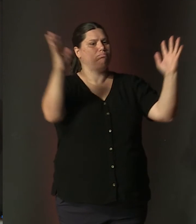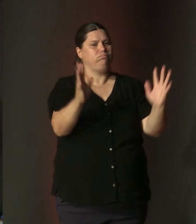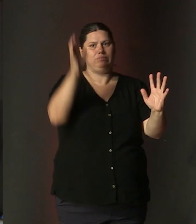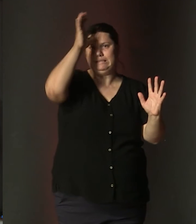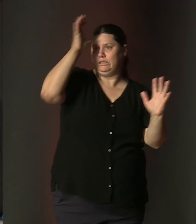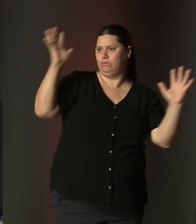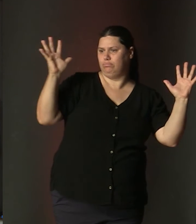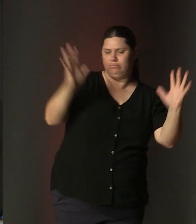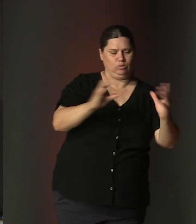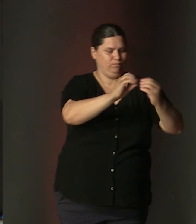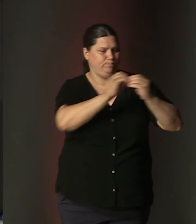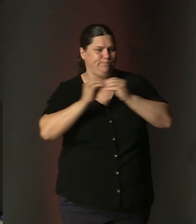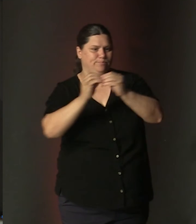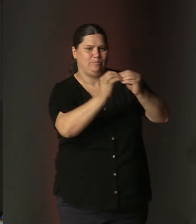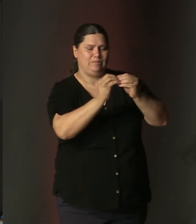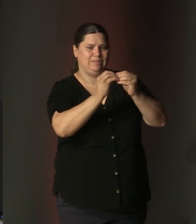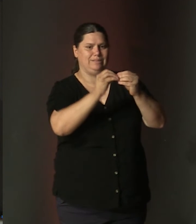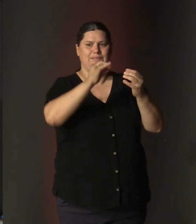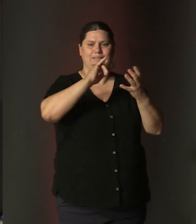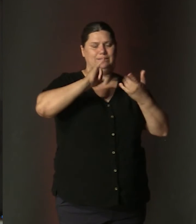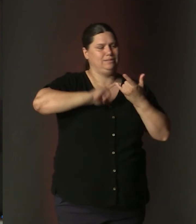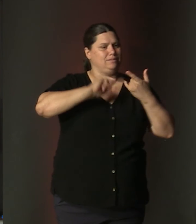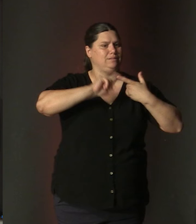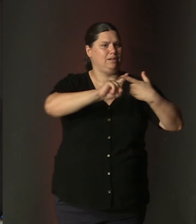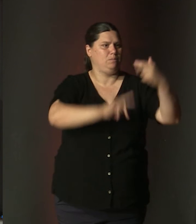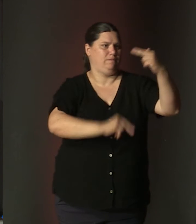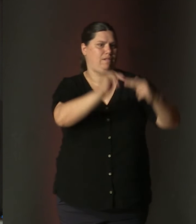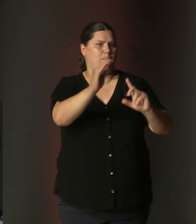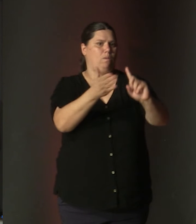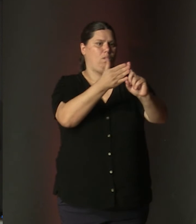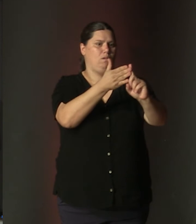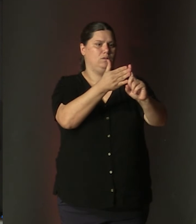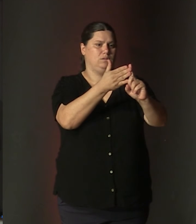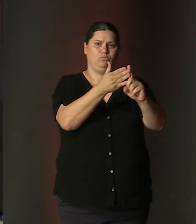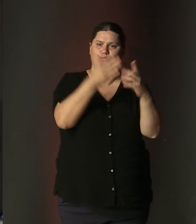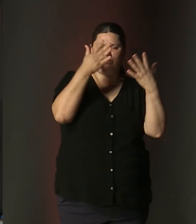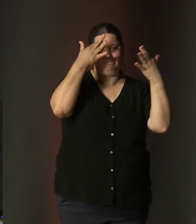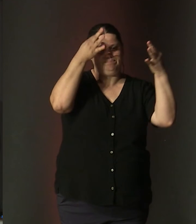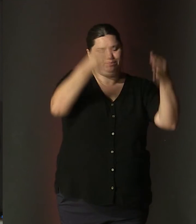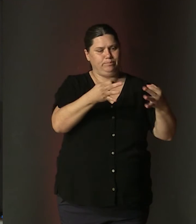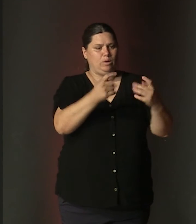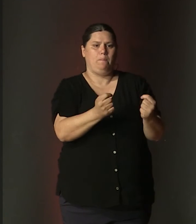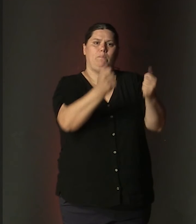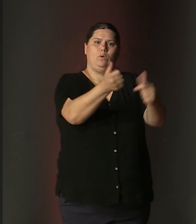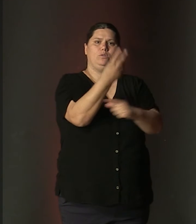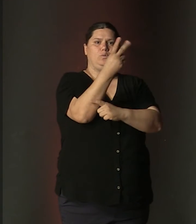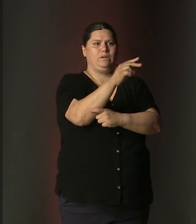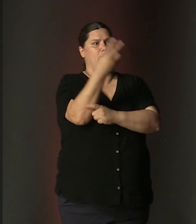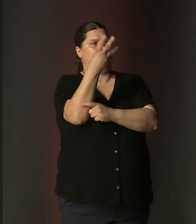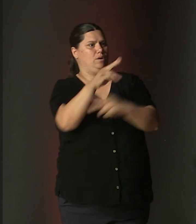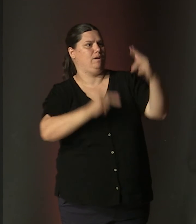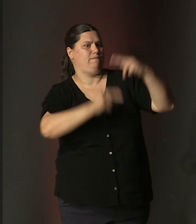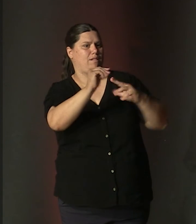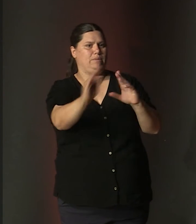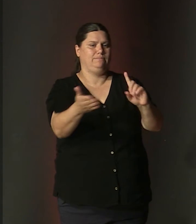to renegotiate the Sustainable Development Goals and to define a post-2030 development agenda. In